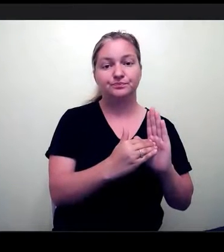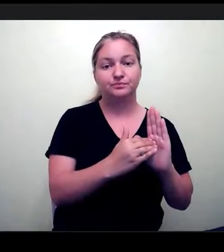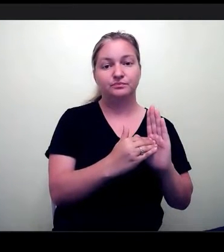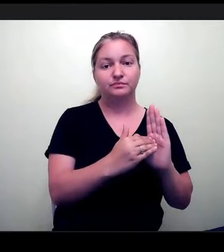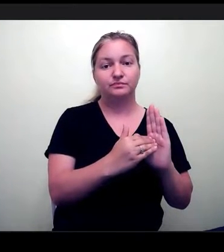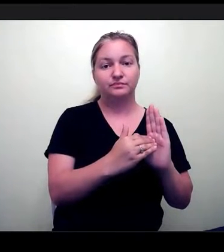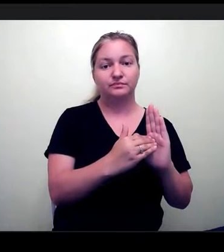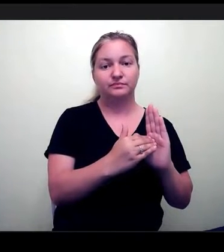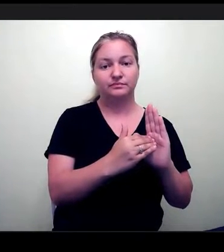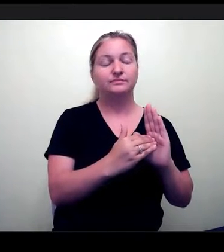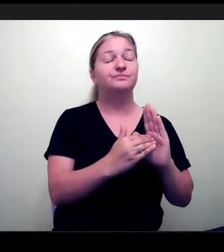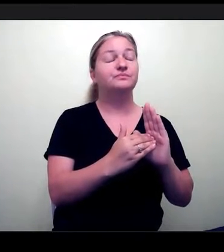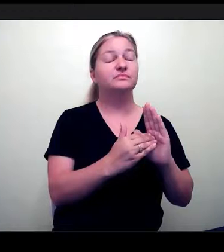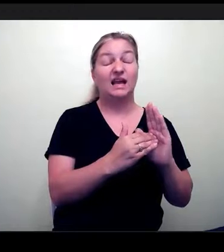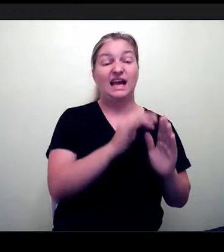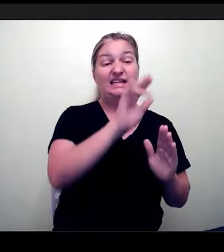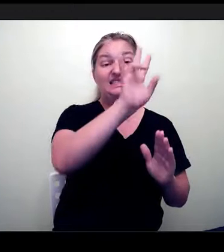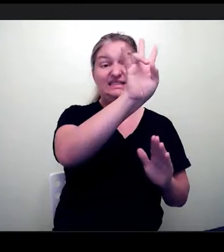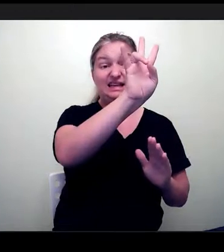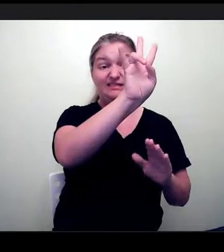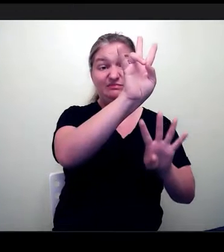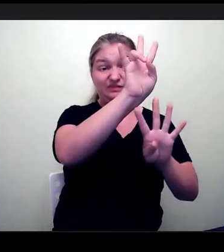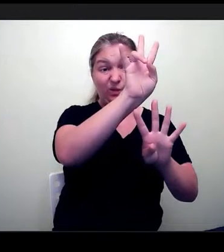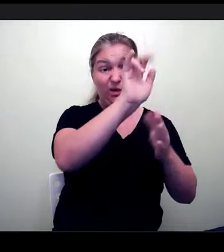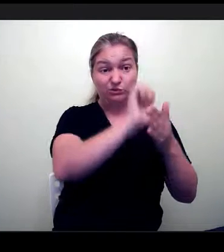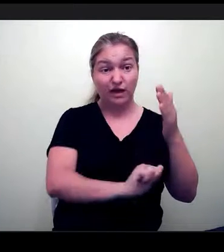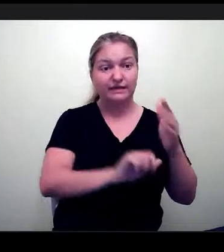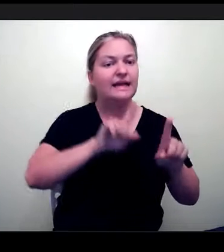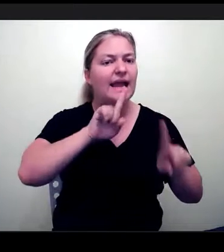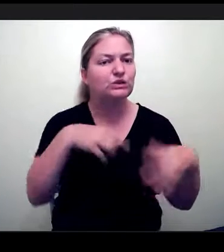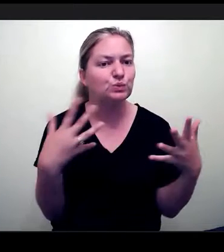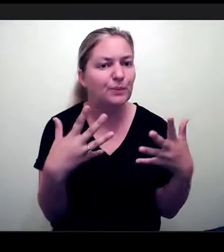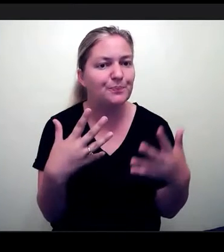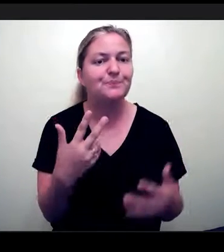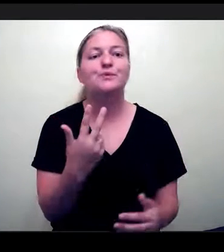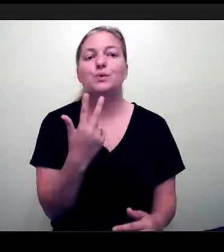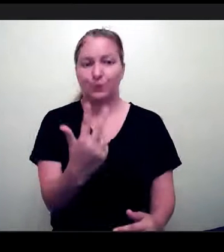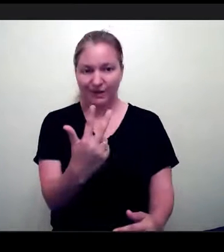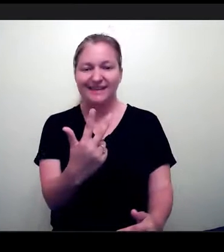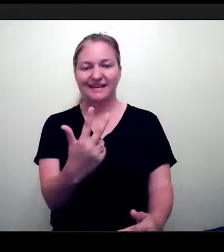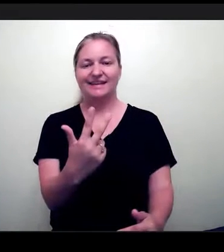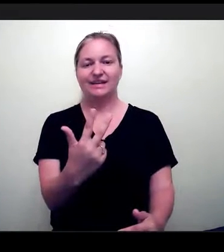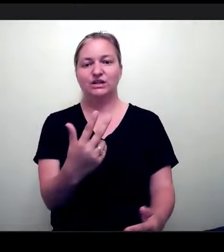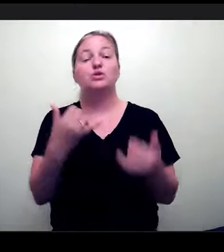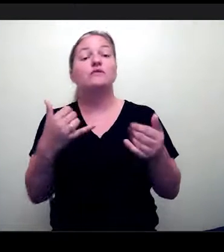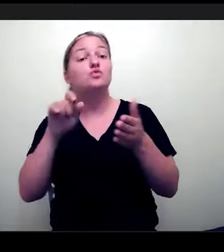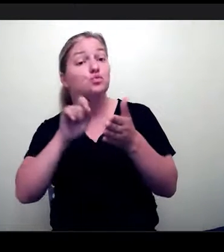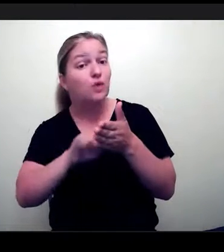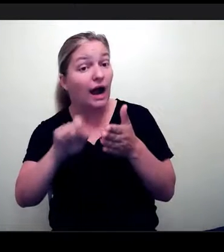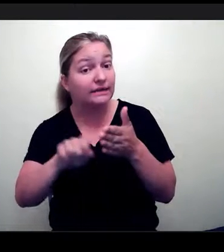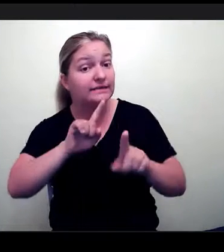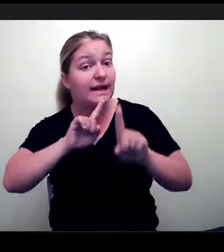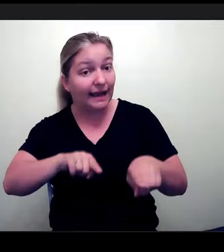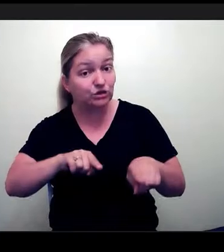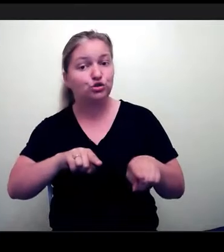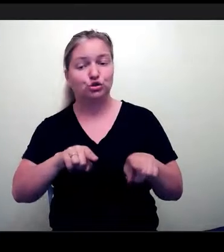And we subtract 4 from 7. And our answer is 3. We then go back and rewrite our